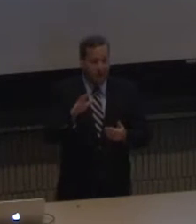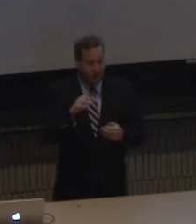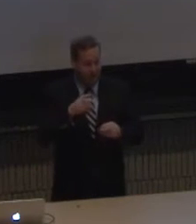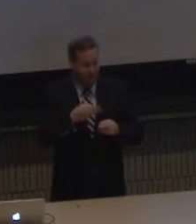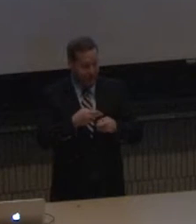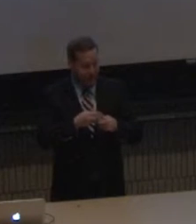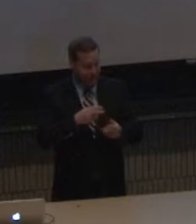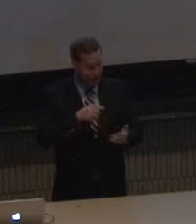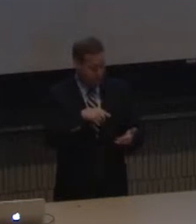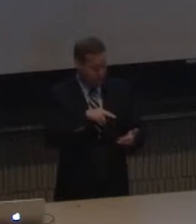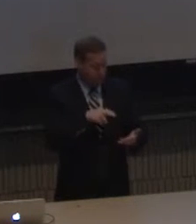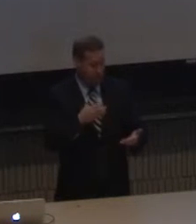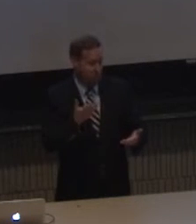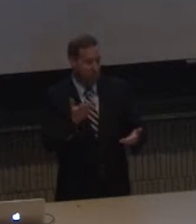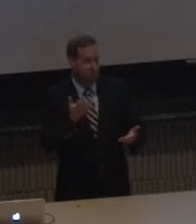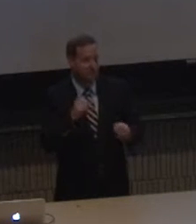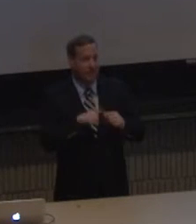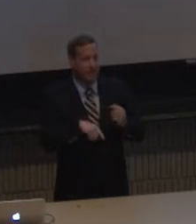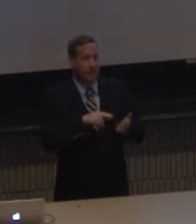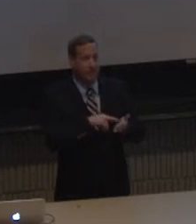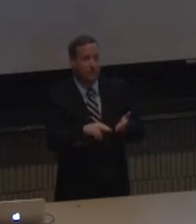through any formal environment.